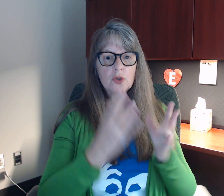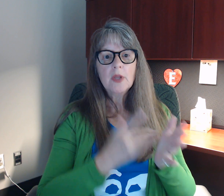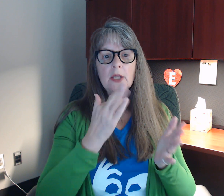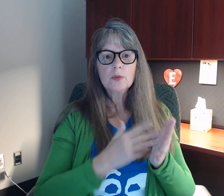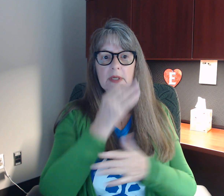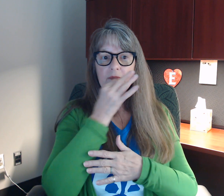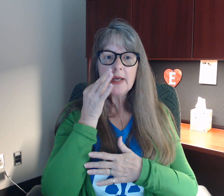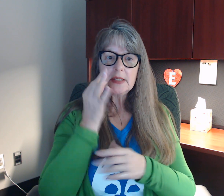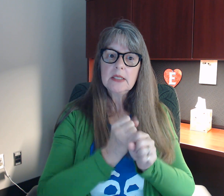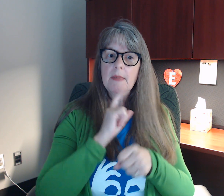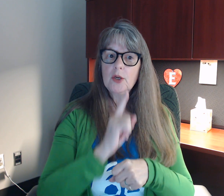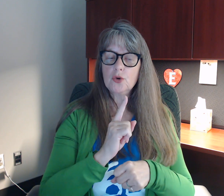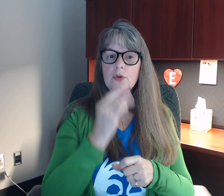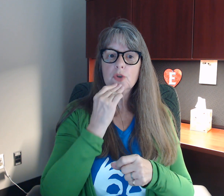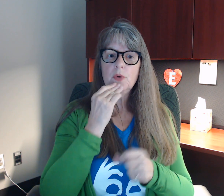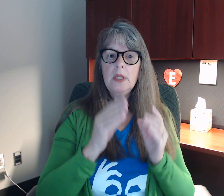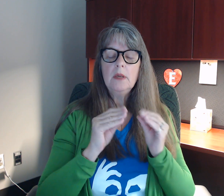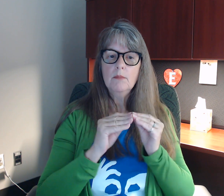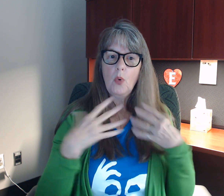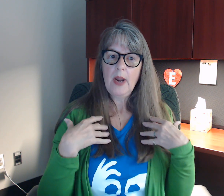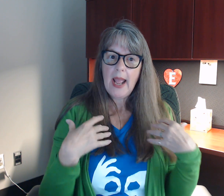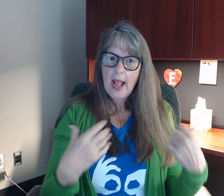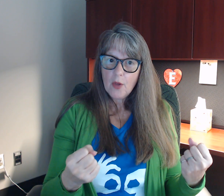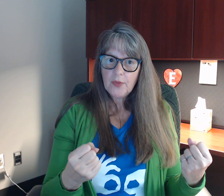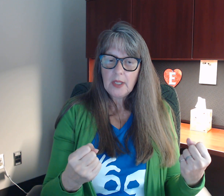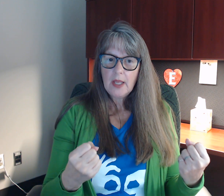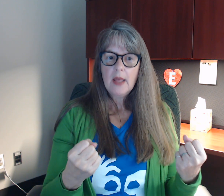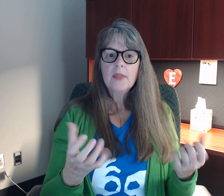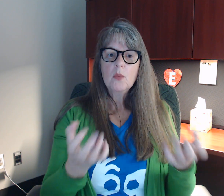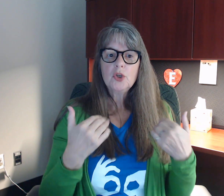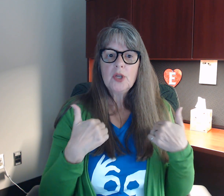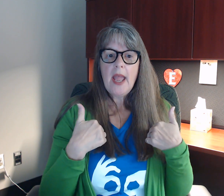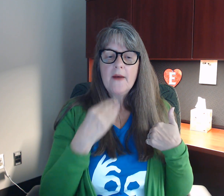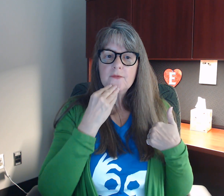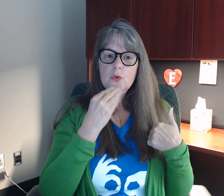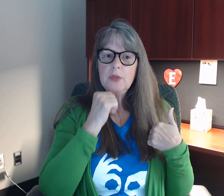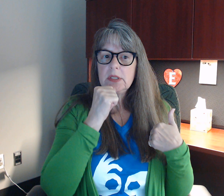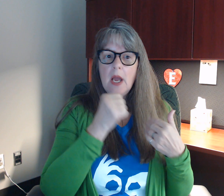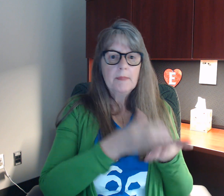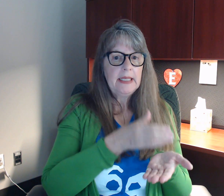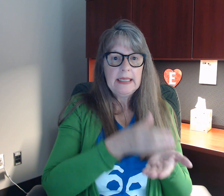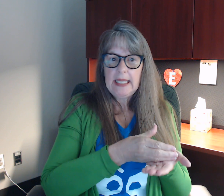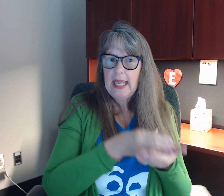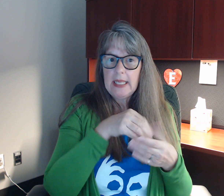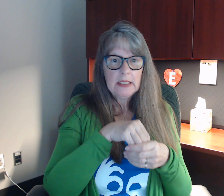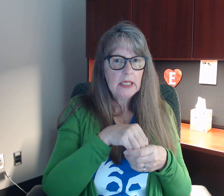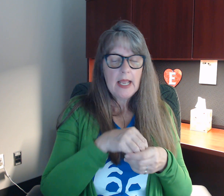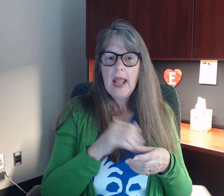the intermittent fasting, to make sure that you eat more healthy. They want you to have food that's not been in the can and